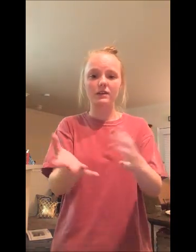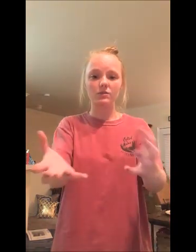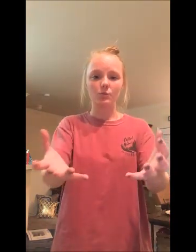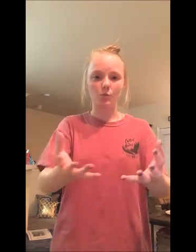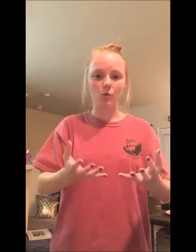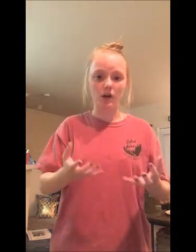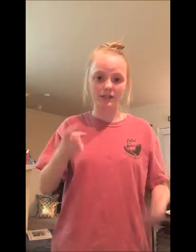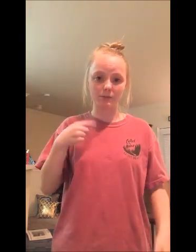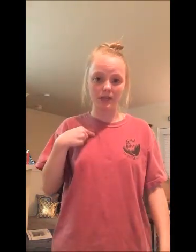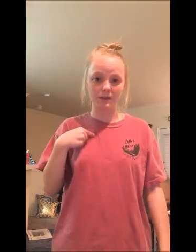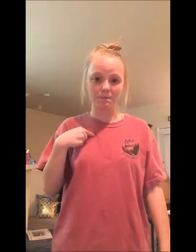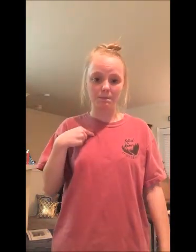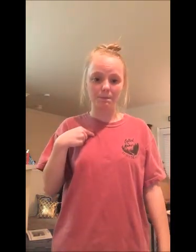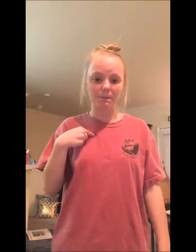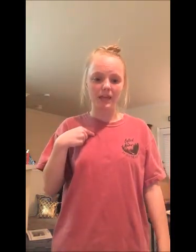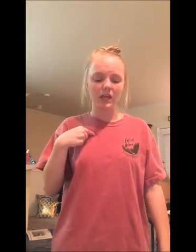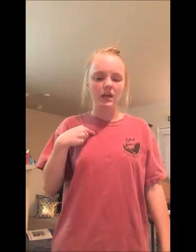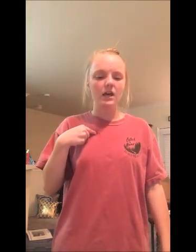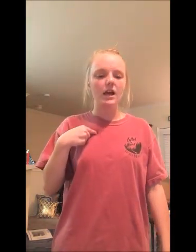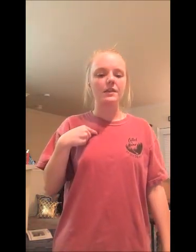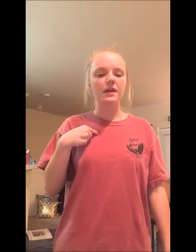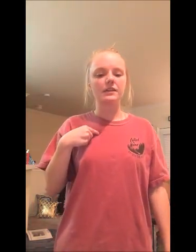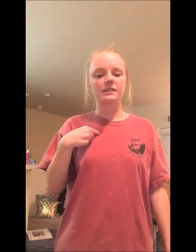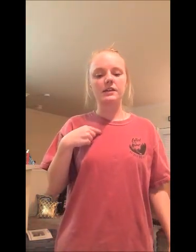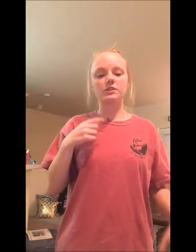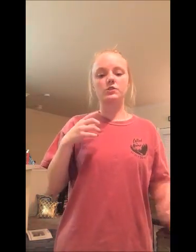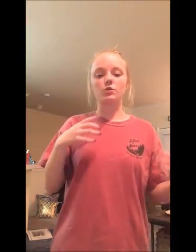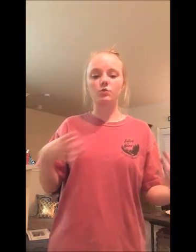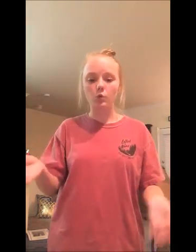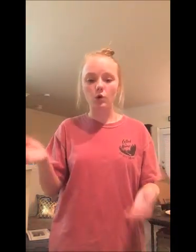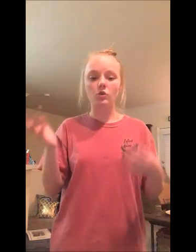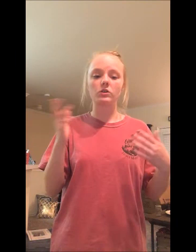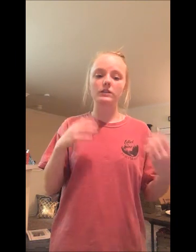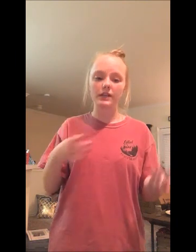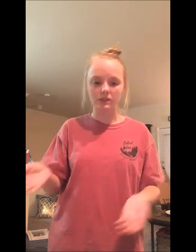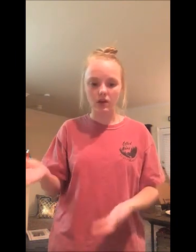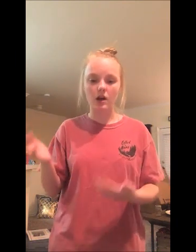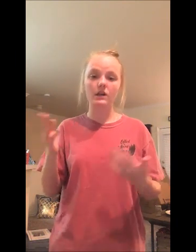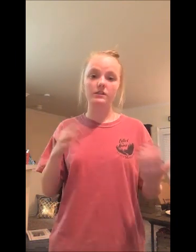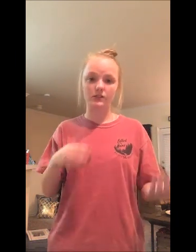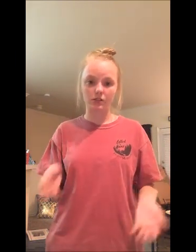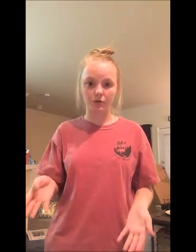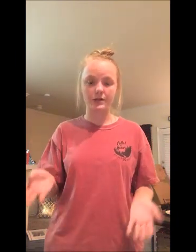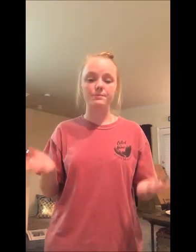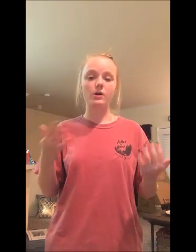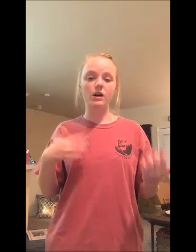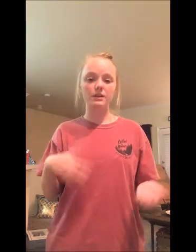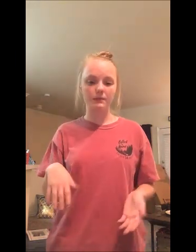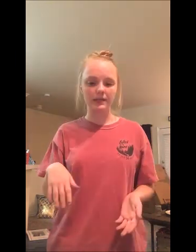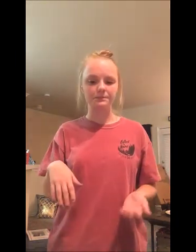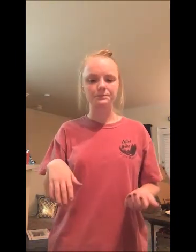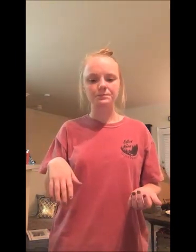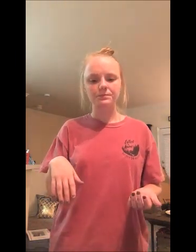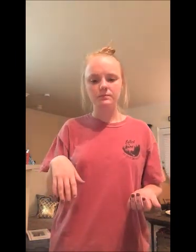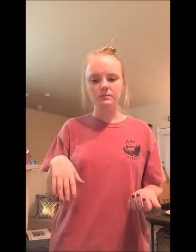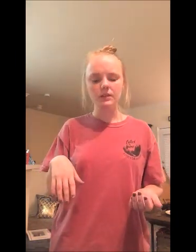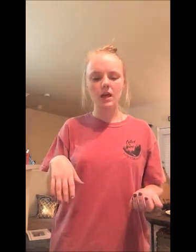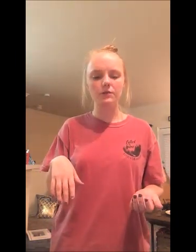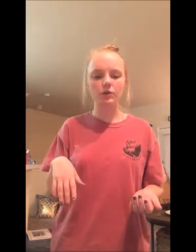Heaven wants me. And then he says, so the world has lost its grip on me. And we're